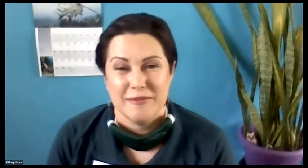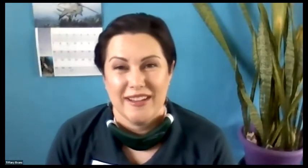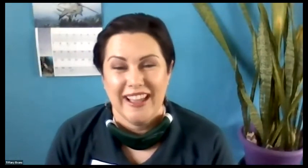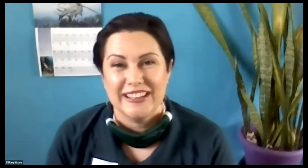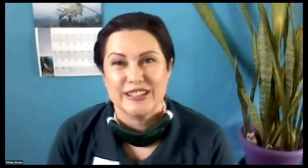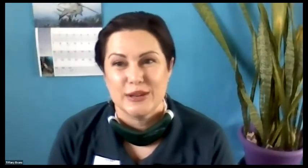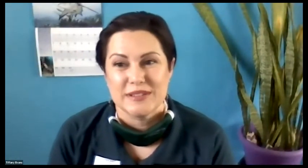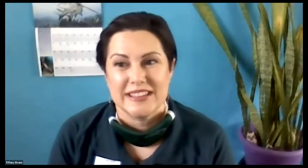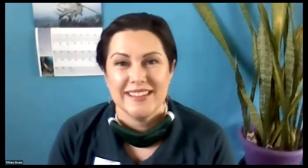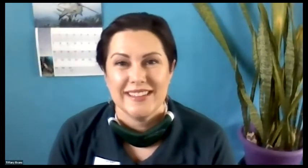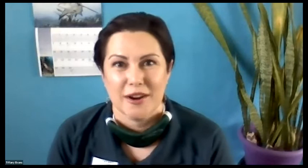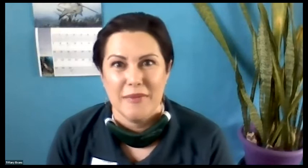female, and Ngozi is our male.